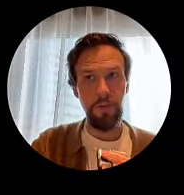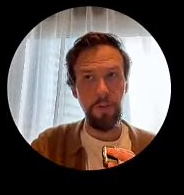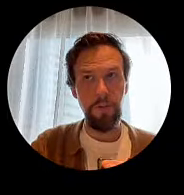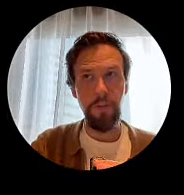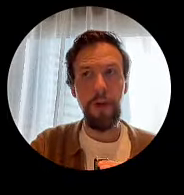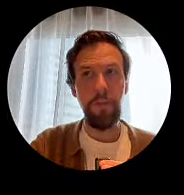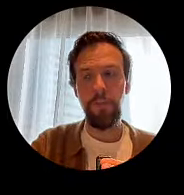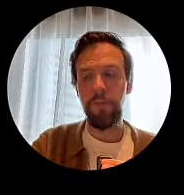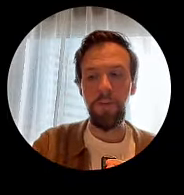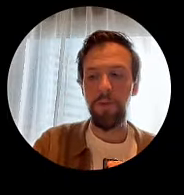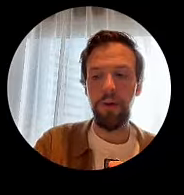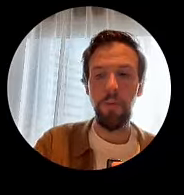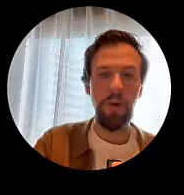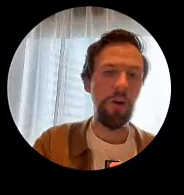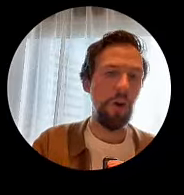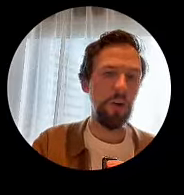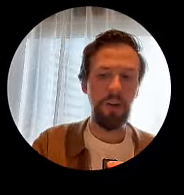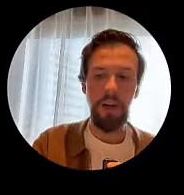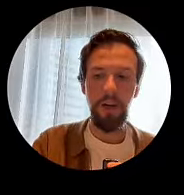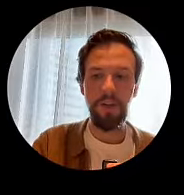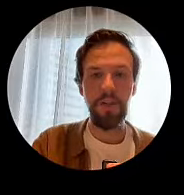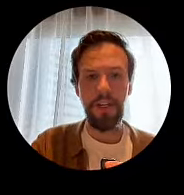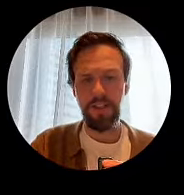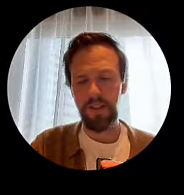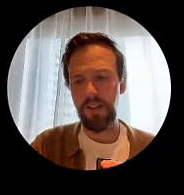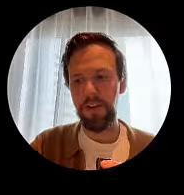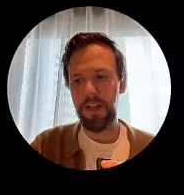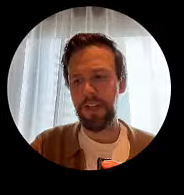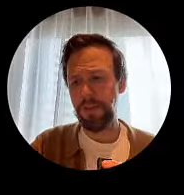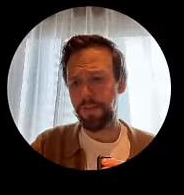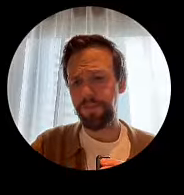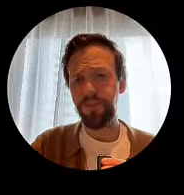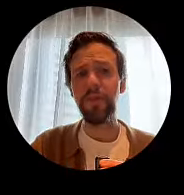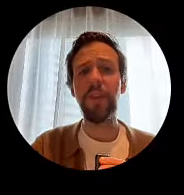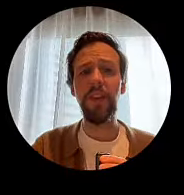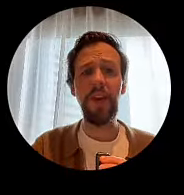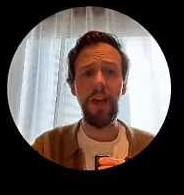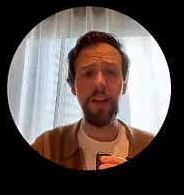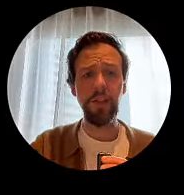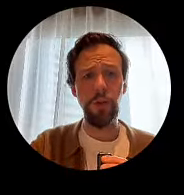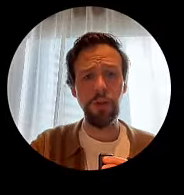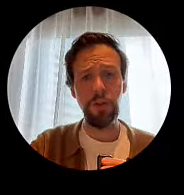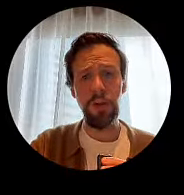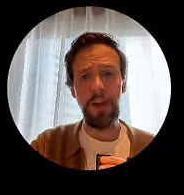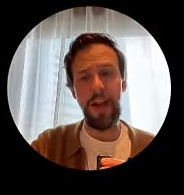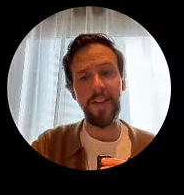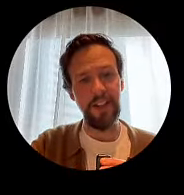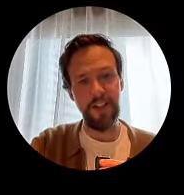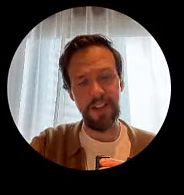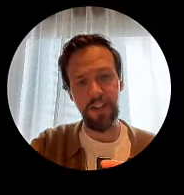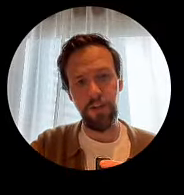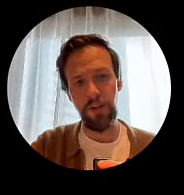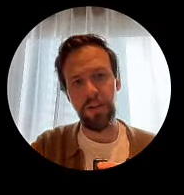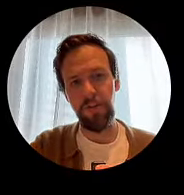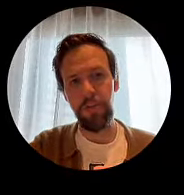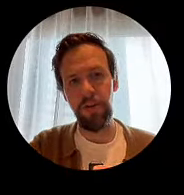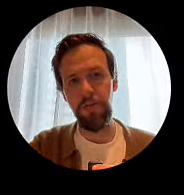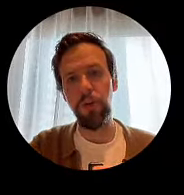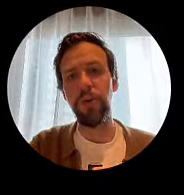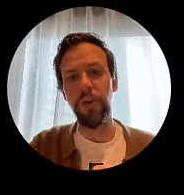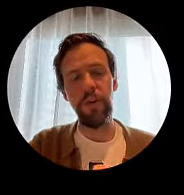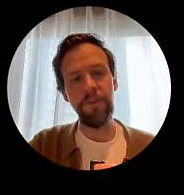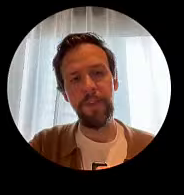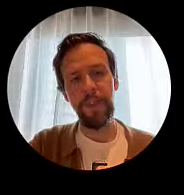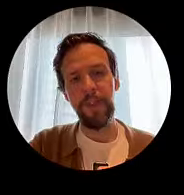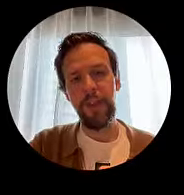is a mapping framework on iOS devices, and is also as accessible as a MapKit